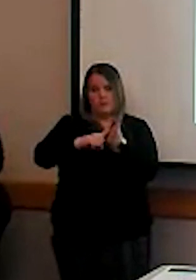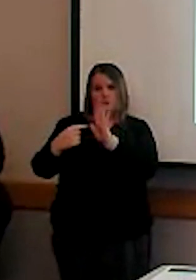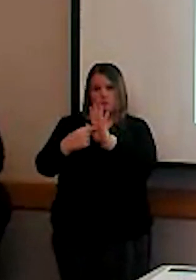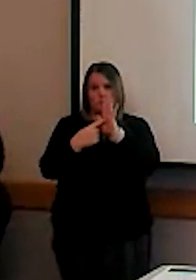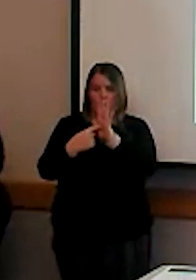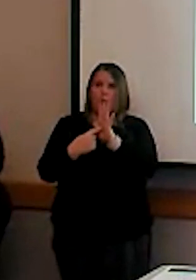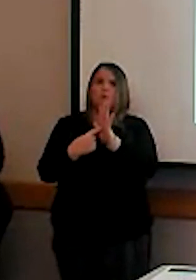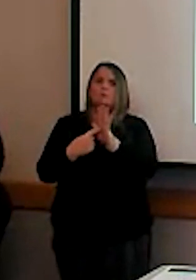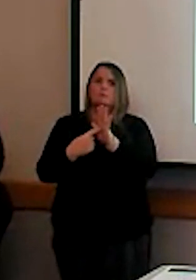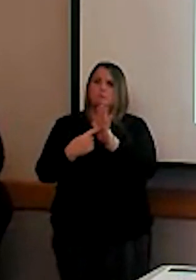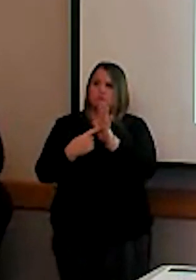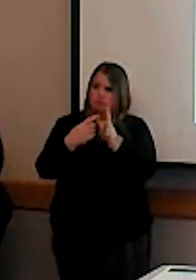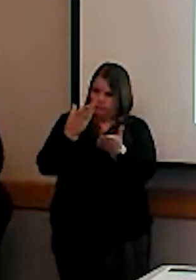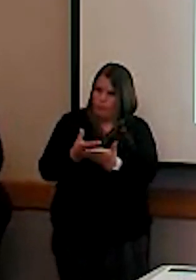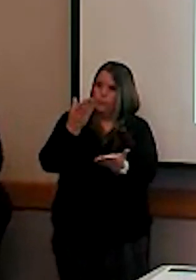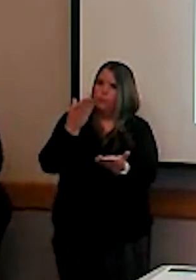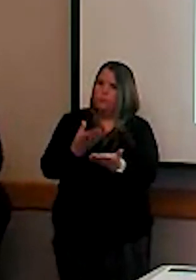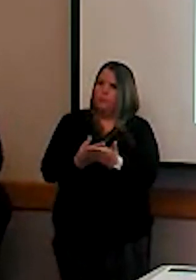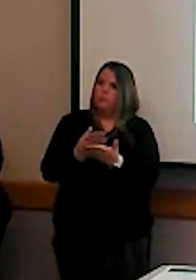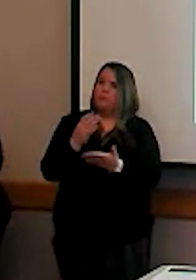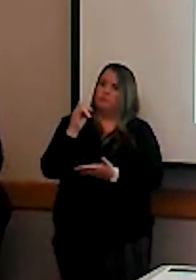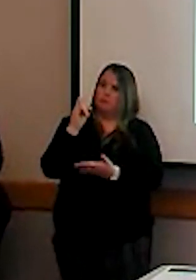shows that it is,